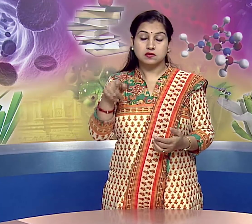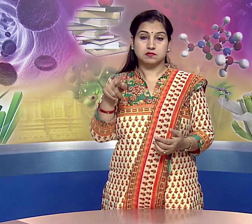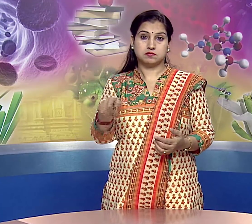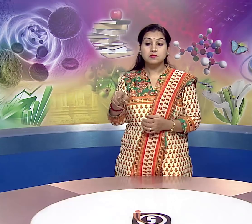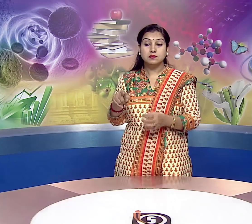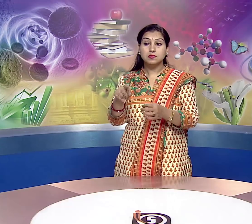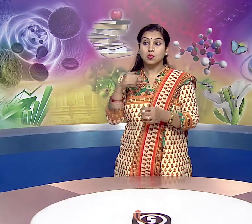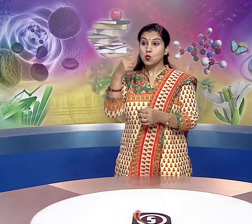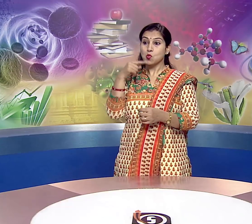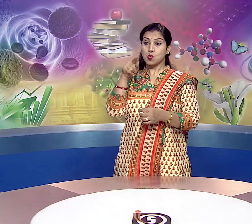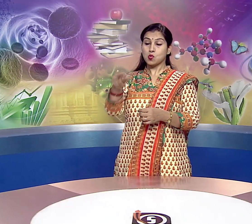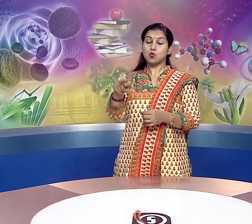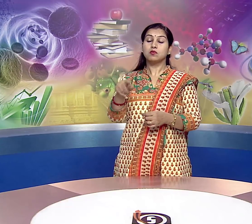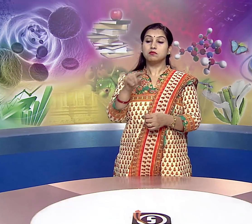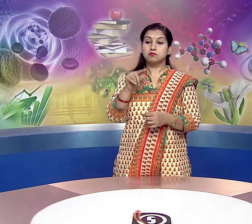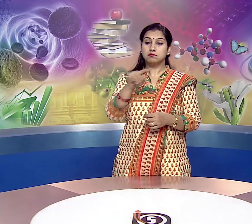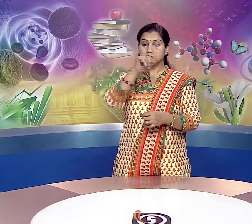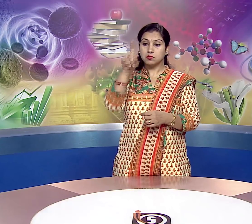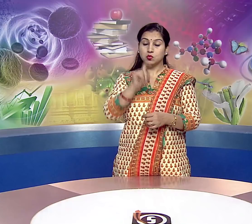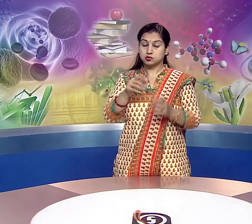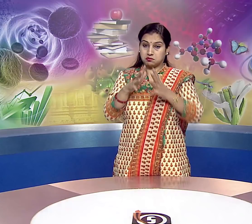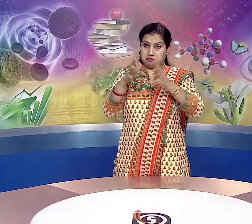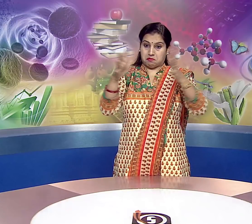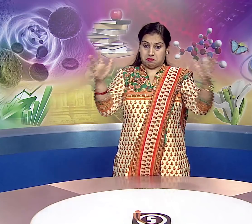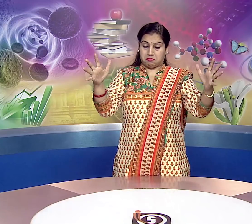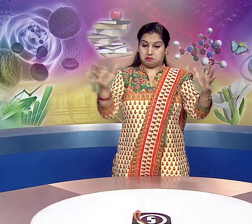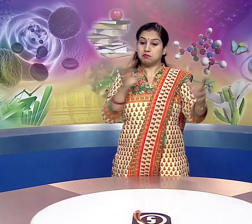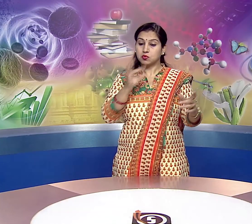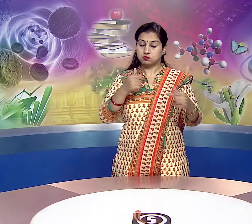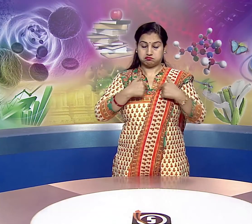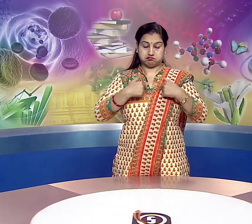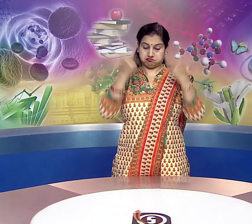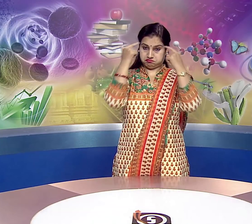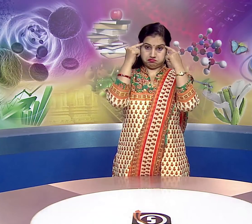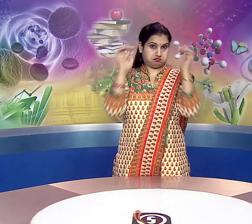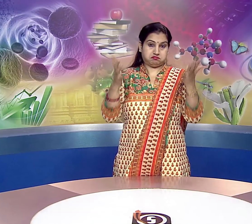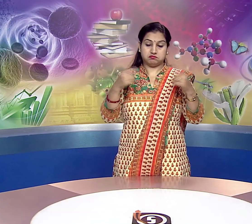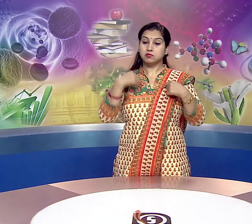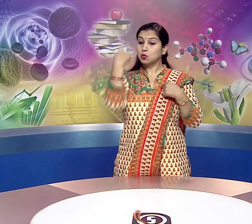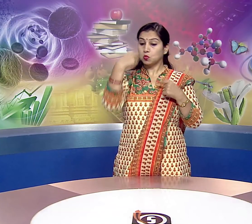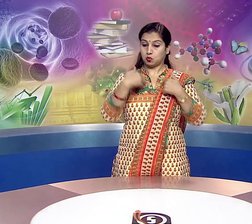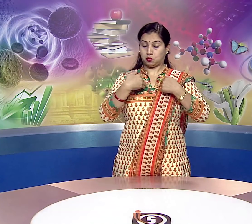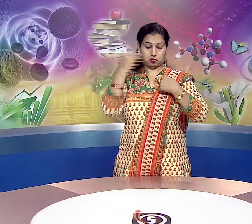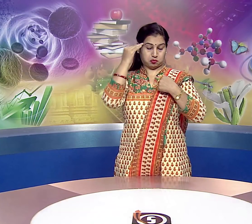"That is a profound question. I have no idea who I